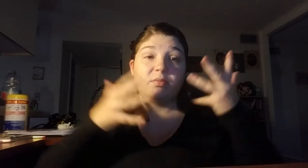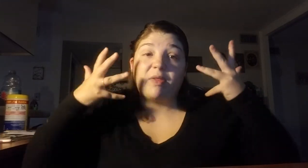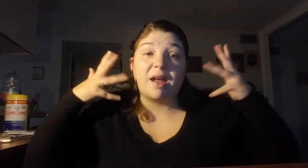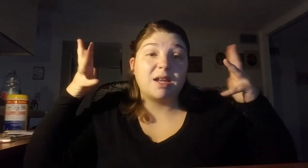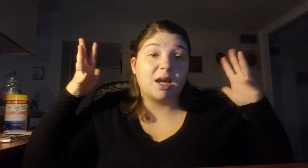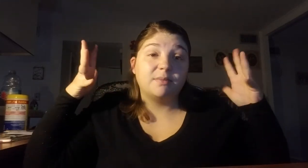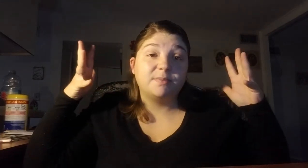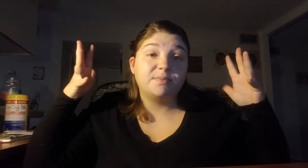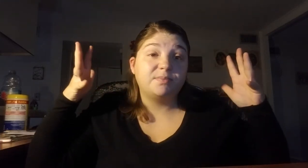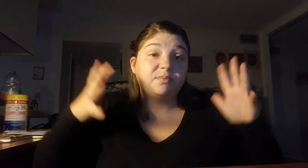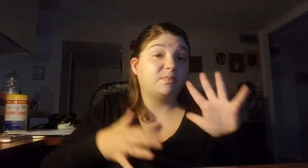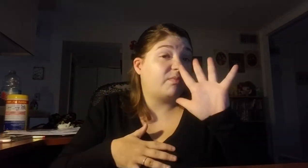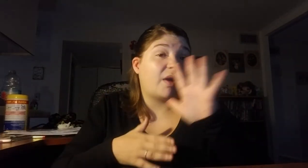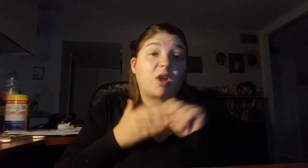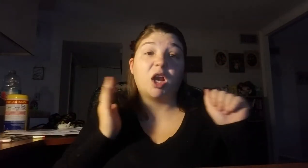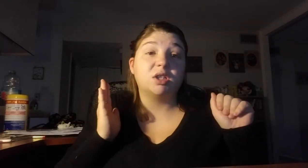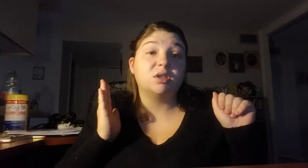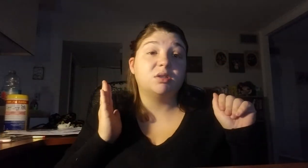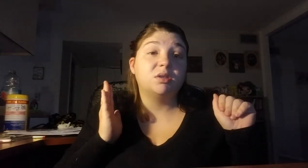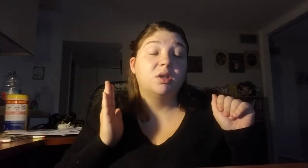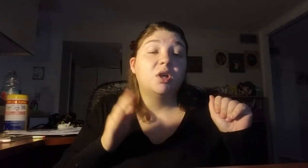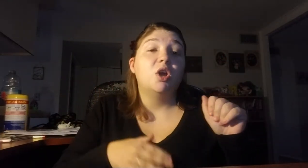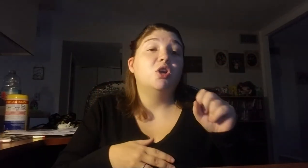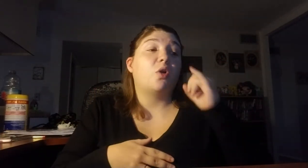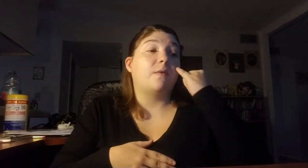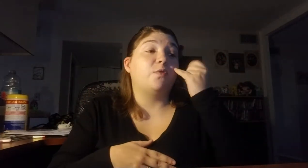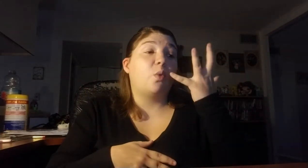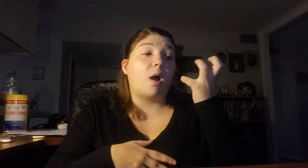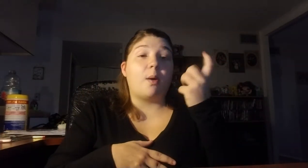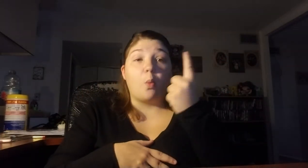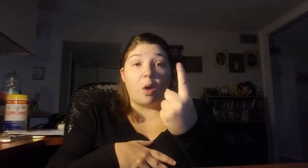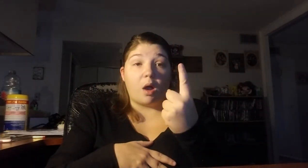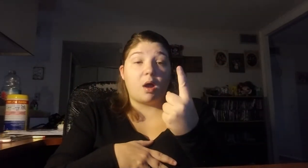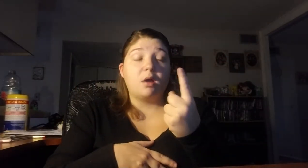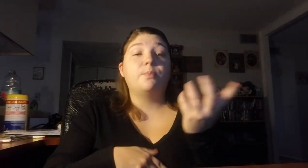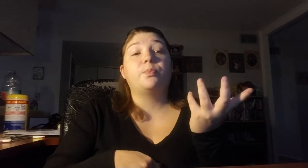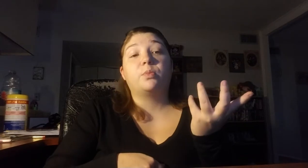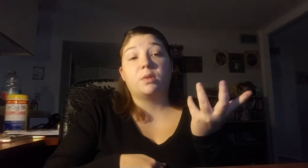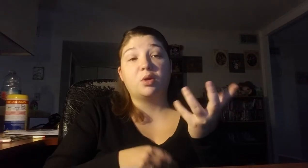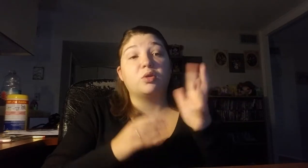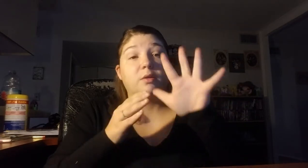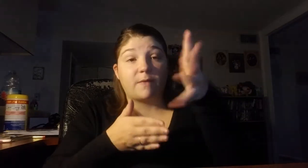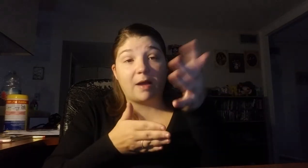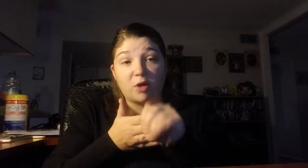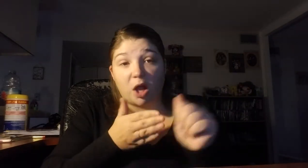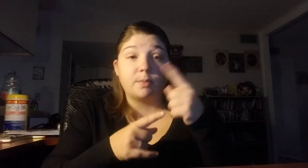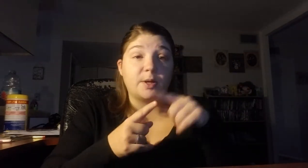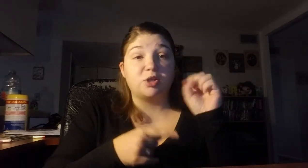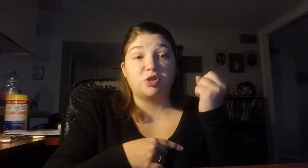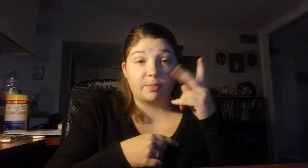That's it. $5. So if you want one, that's $5 plus shipping.